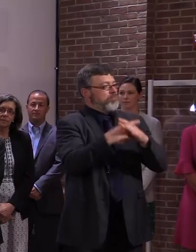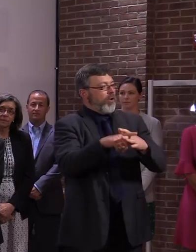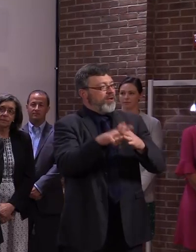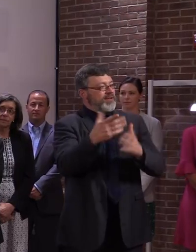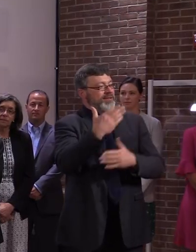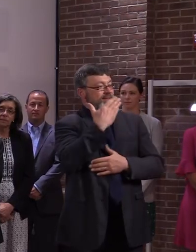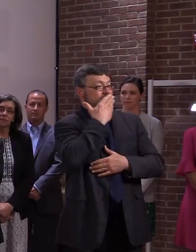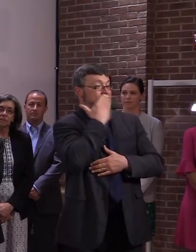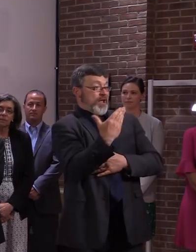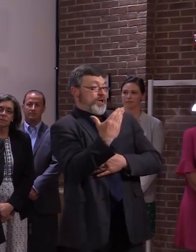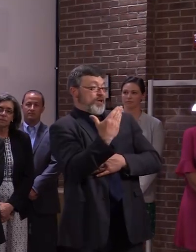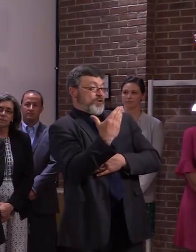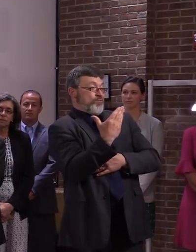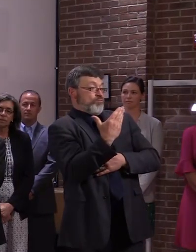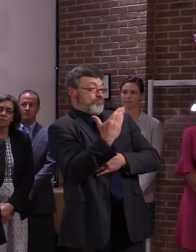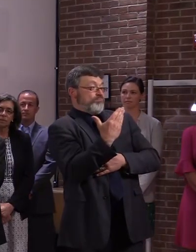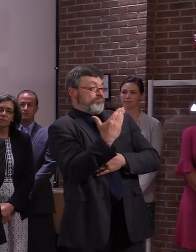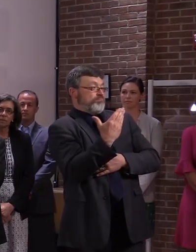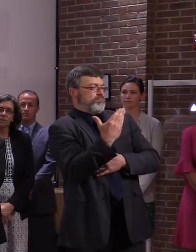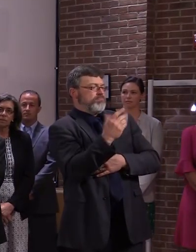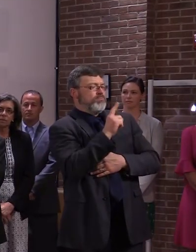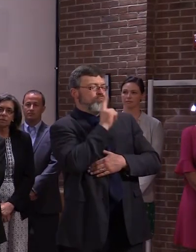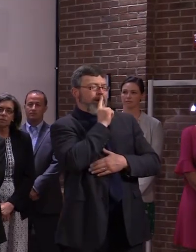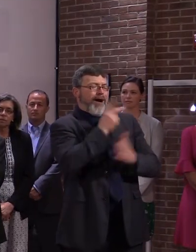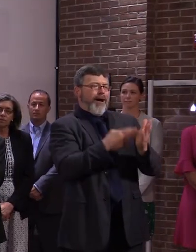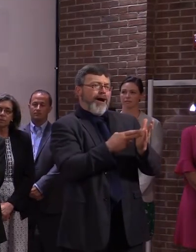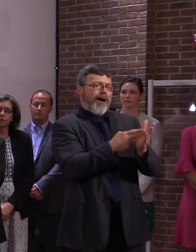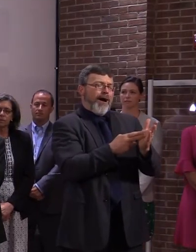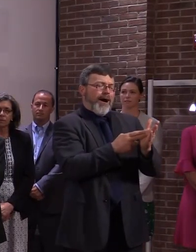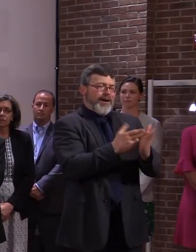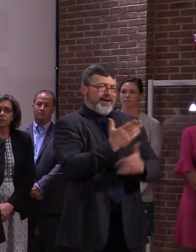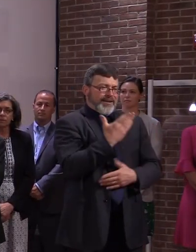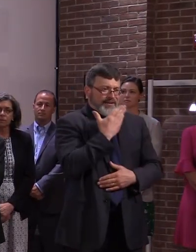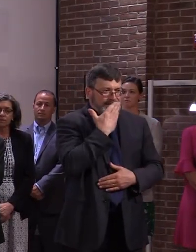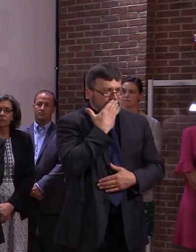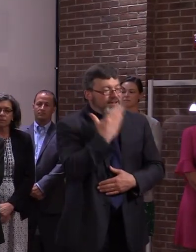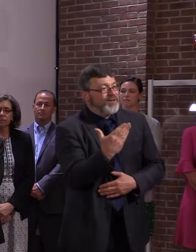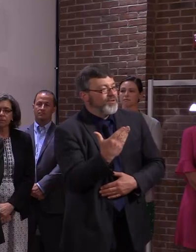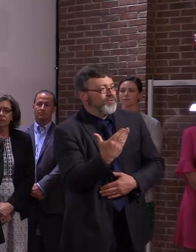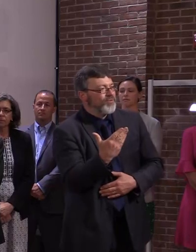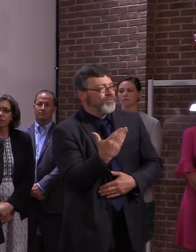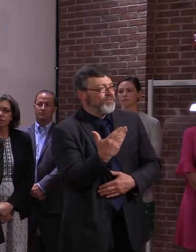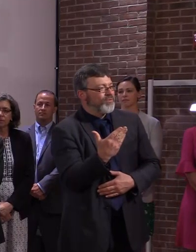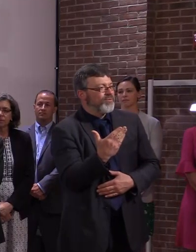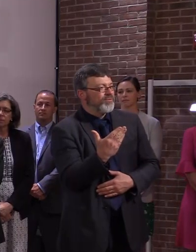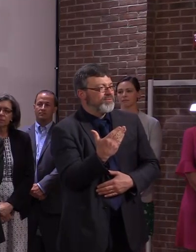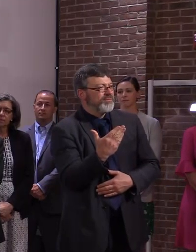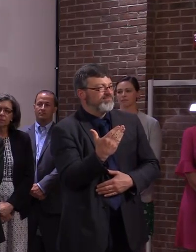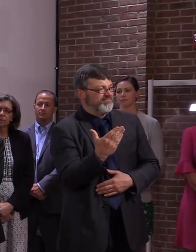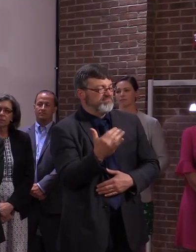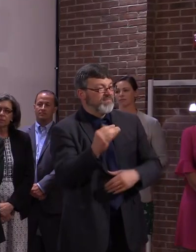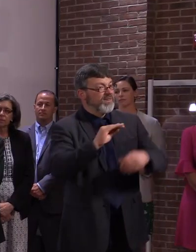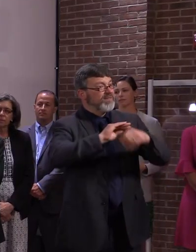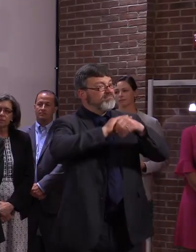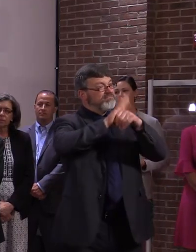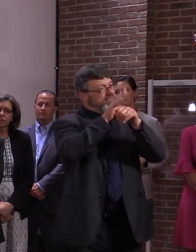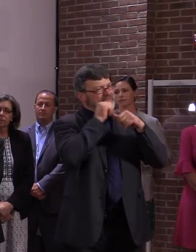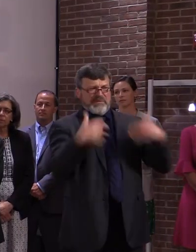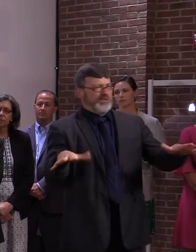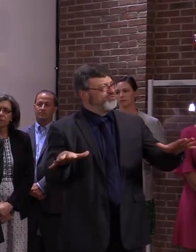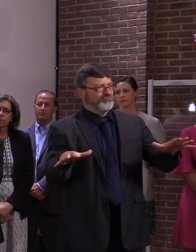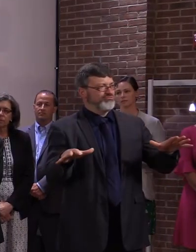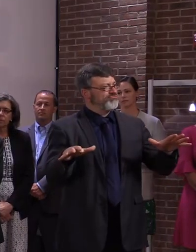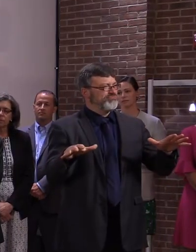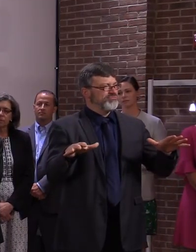you, sincerely. While this global pandemic is not over, and there are many in the U.S.